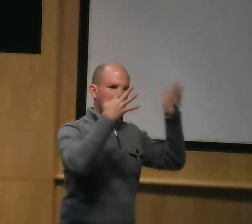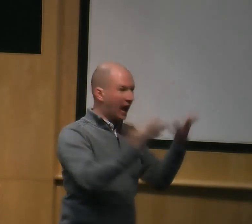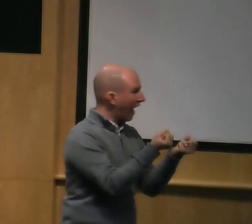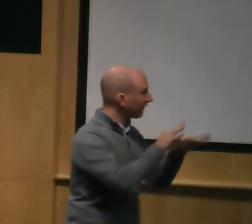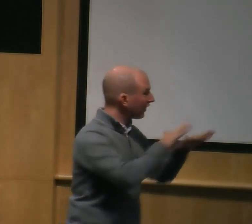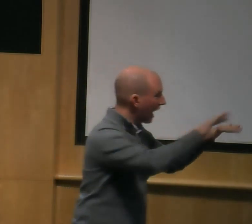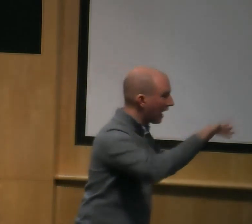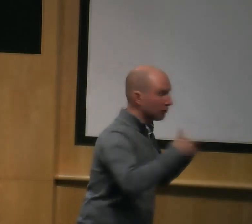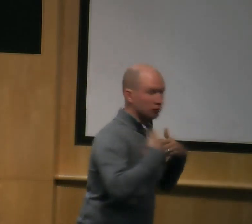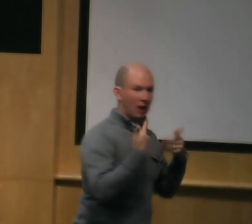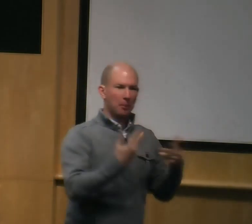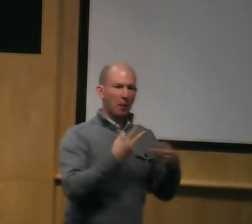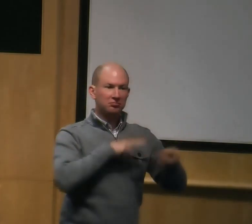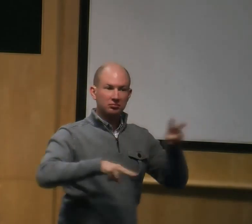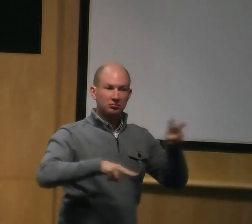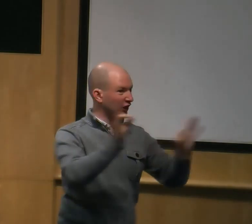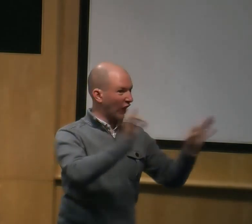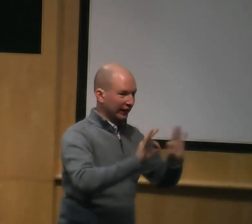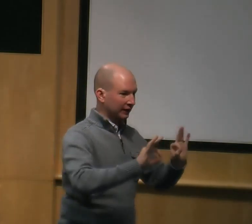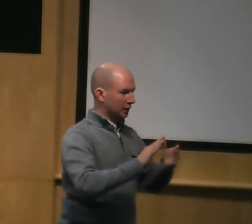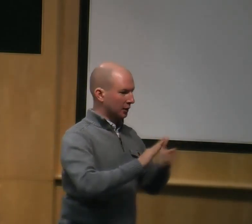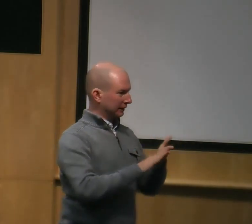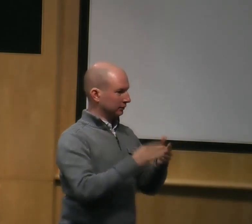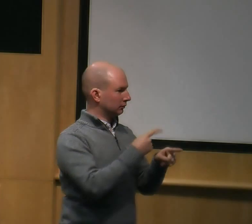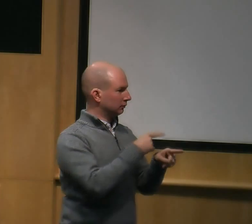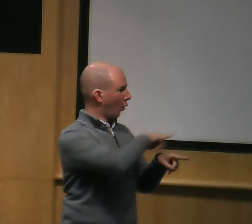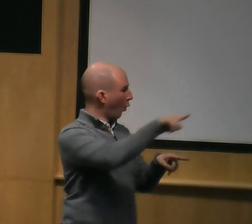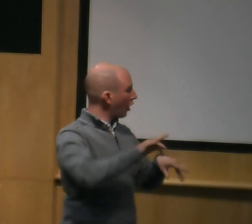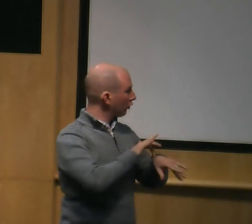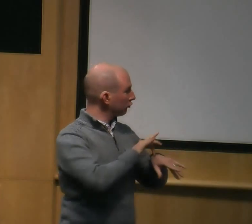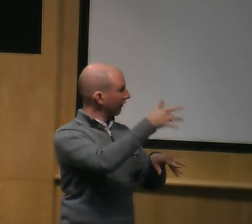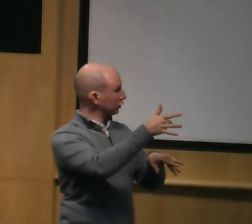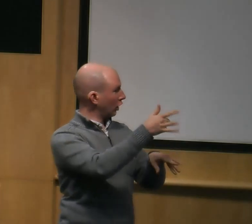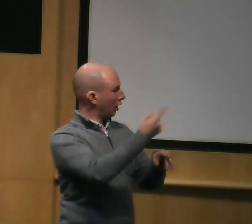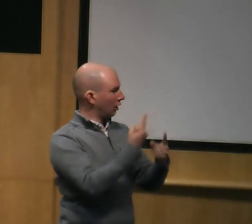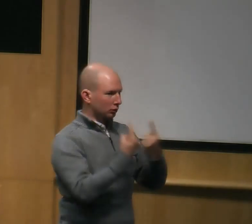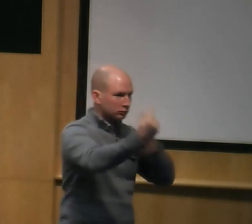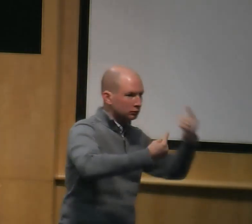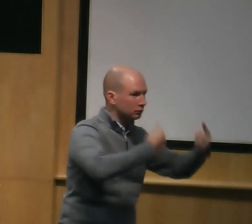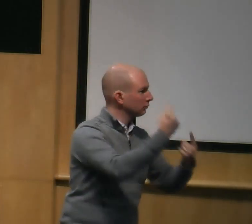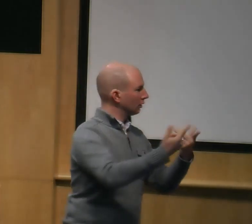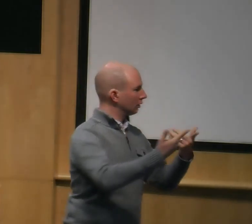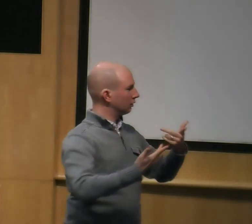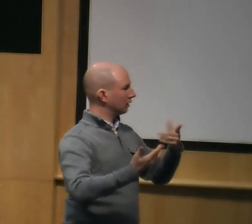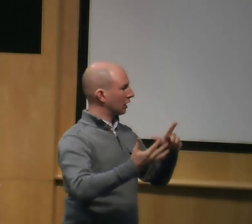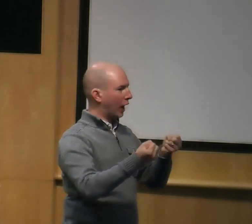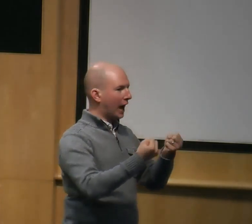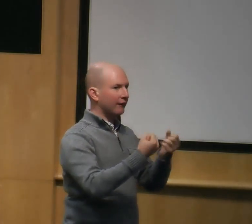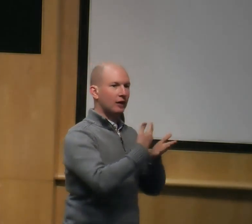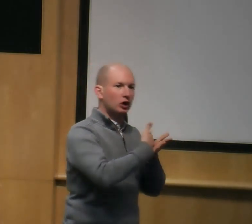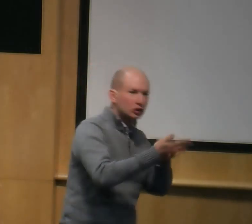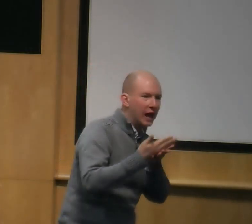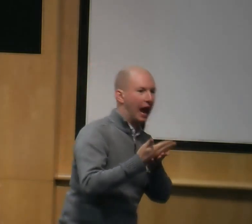UK and in Europe that they can latch on to? There's nothing there. Lots of professionals are working in